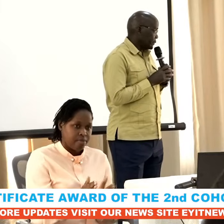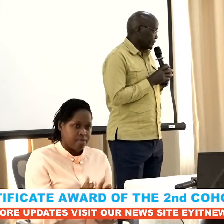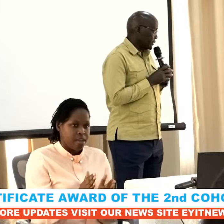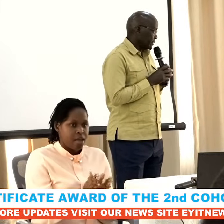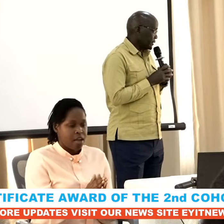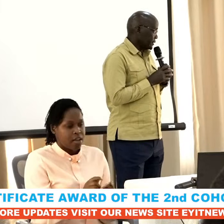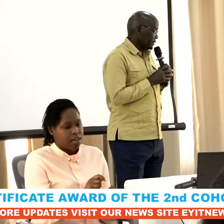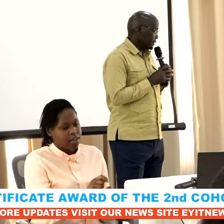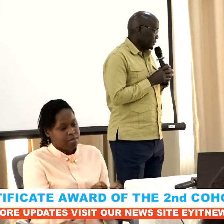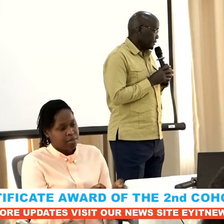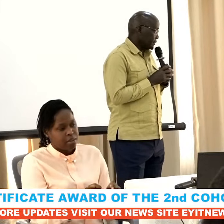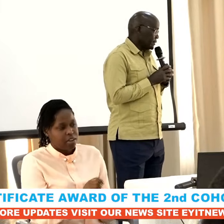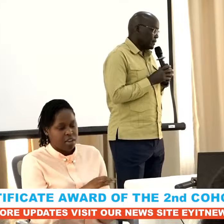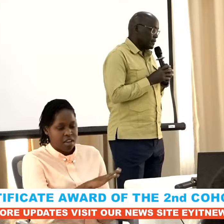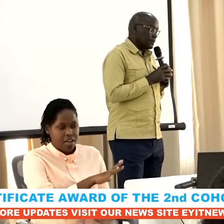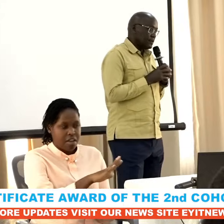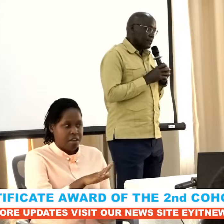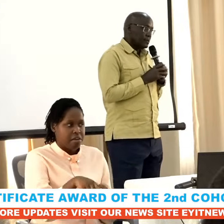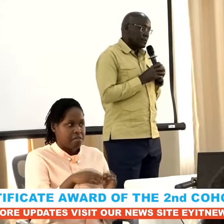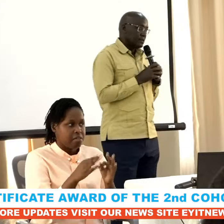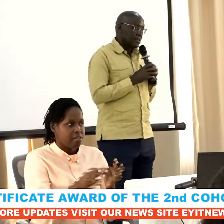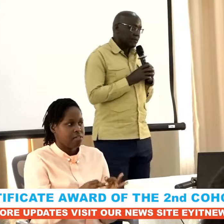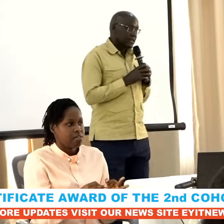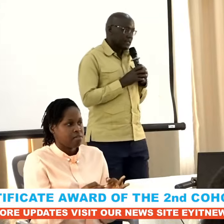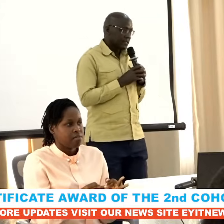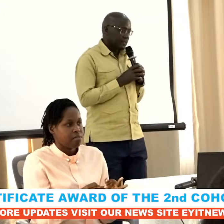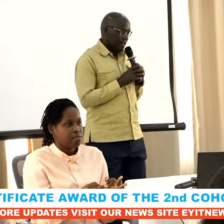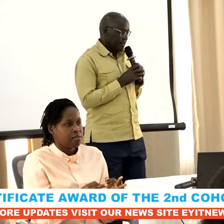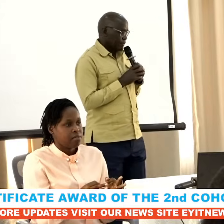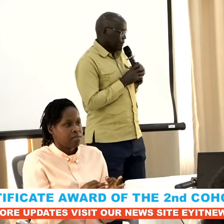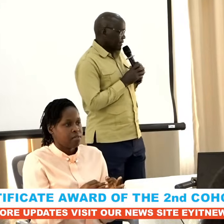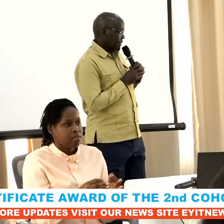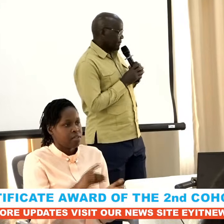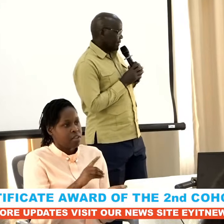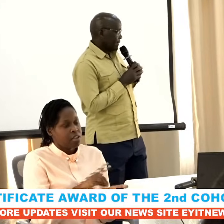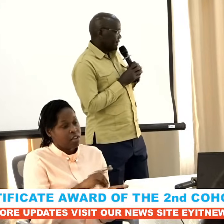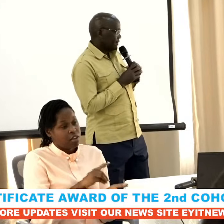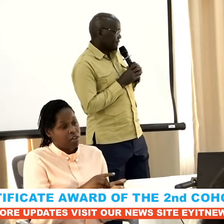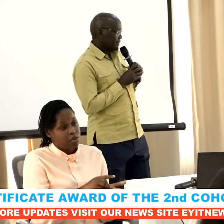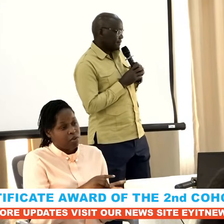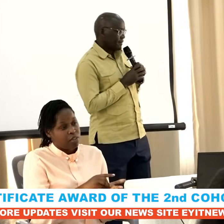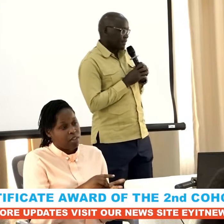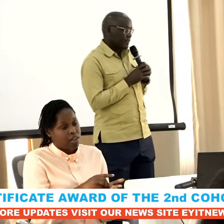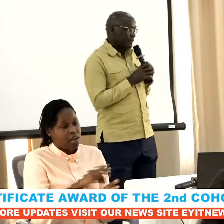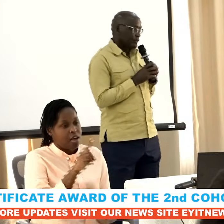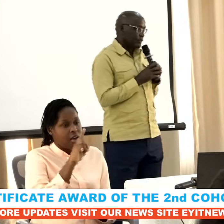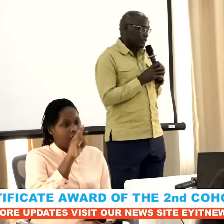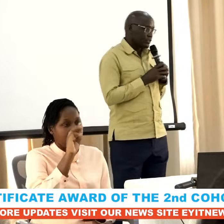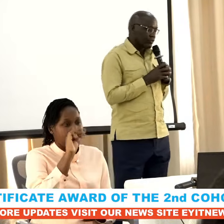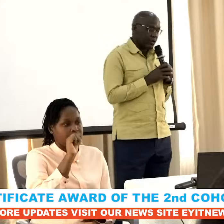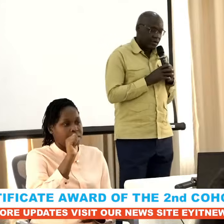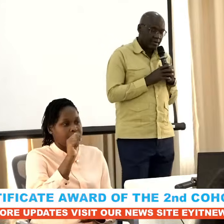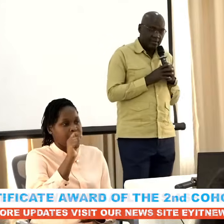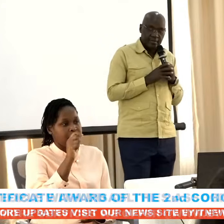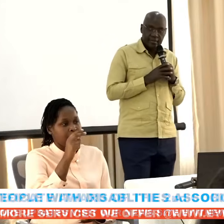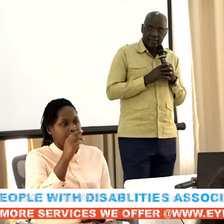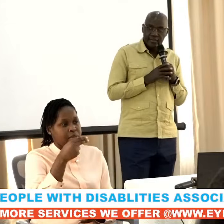entire processes. Dr. Mashtha Choshava, Academic